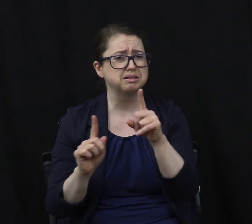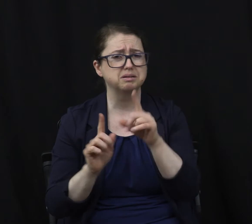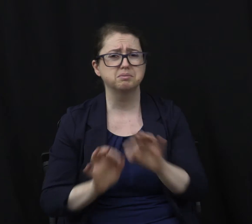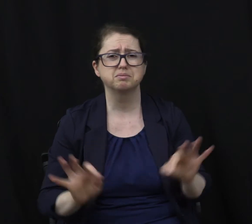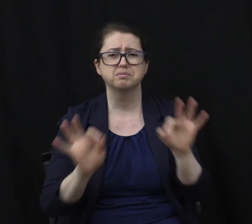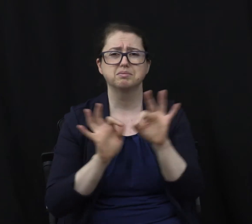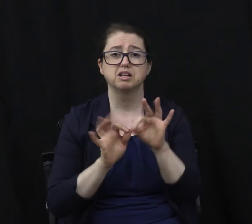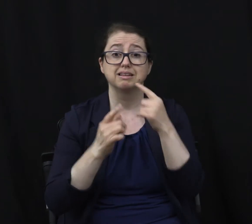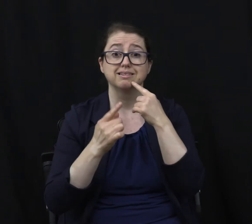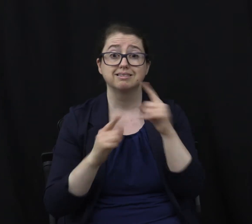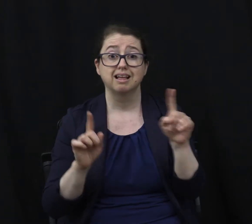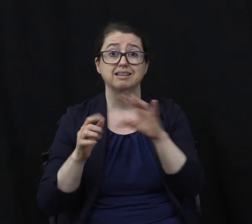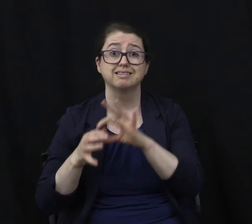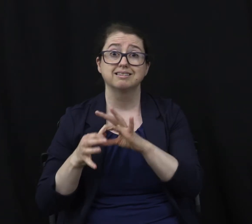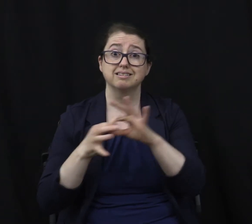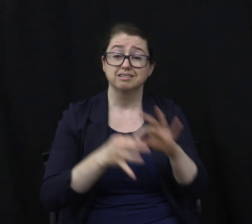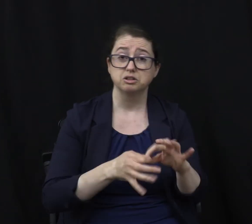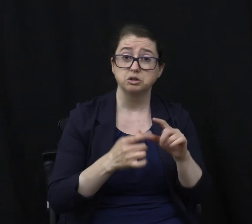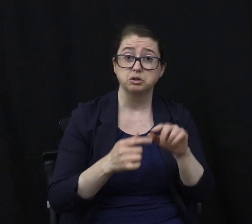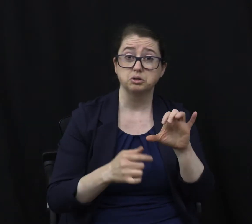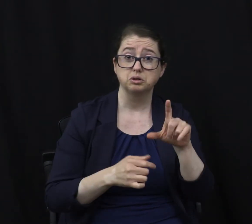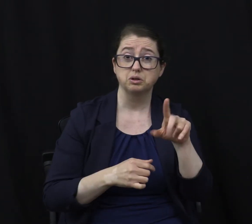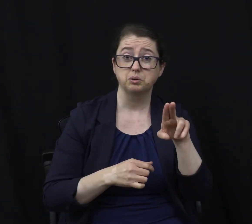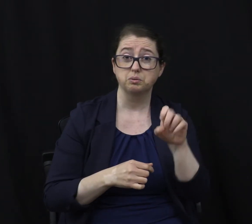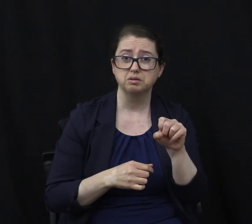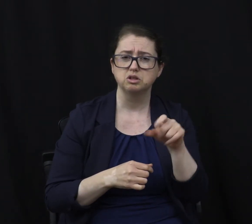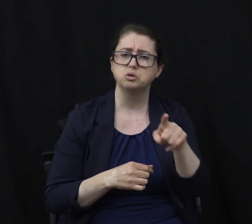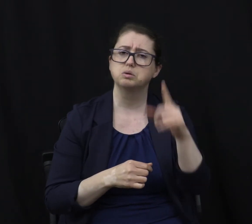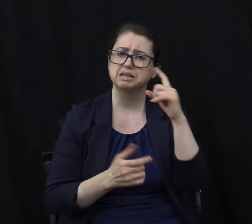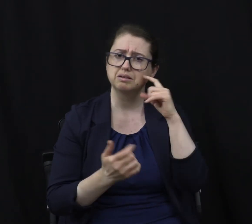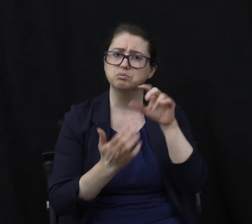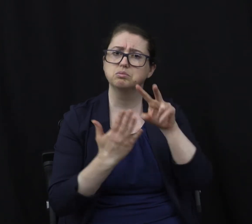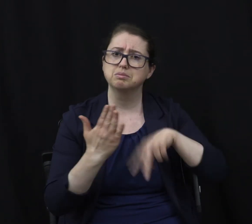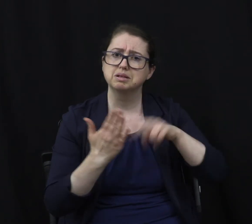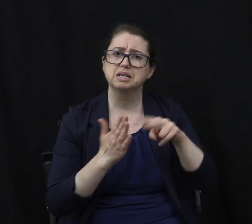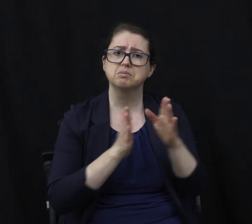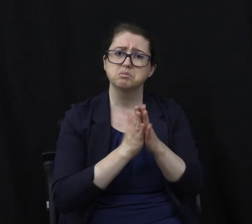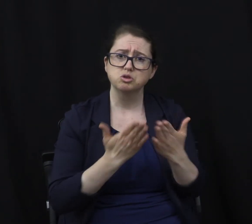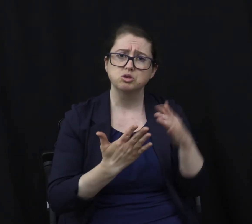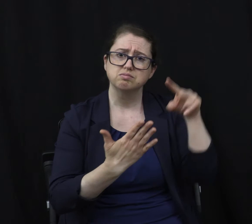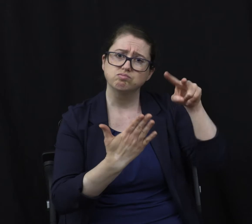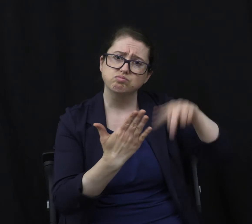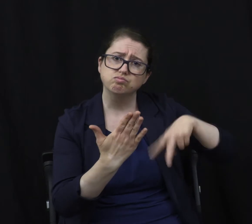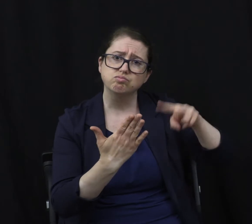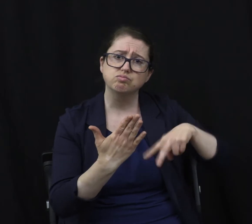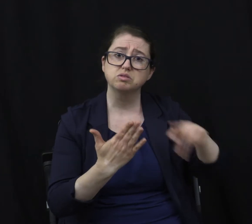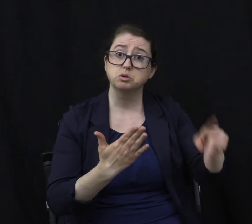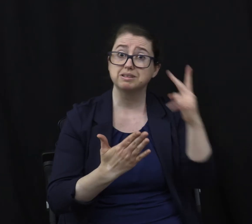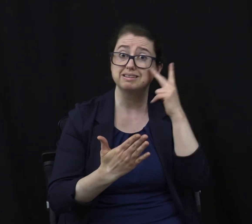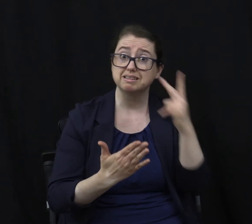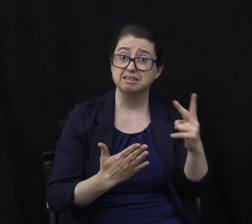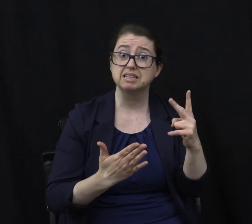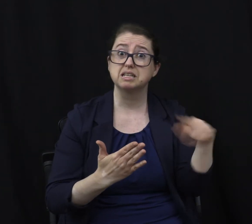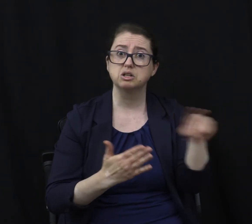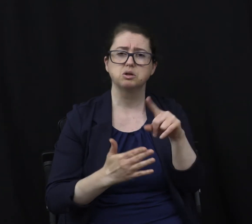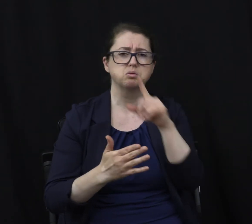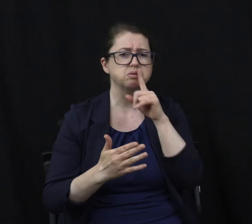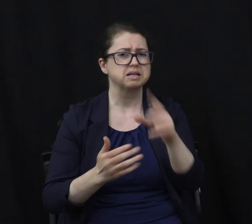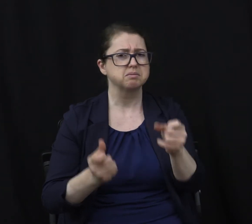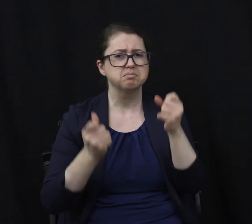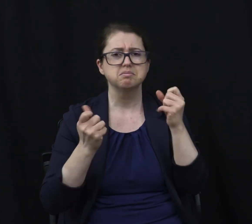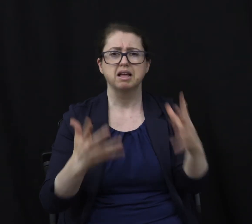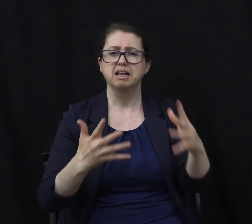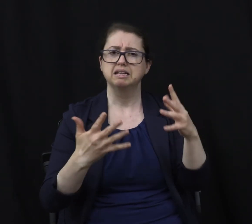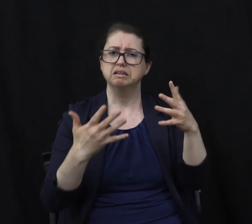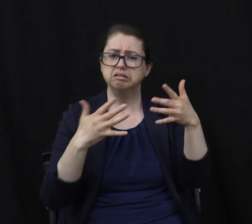can read the top books on what successful people do, and you will see that there's a lot of overlapping information.